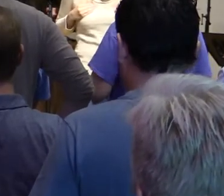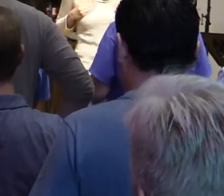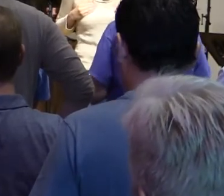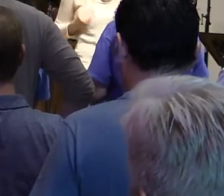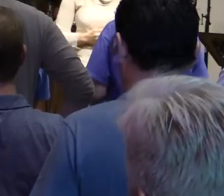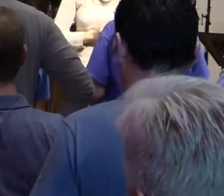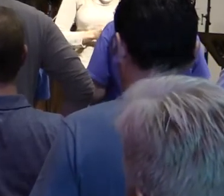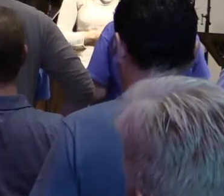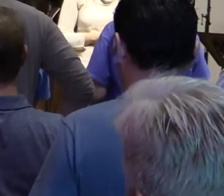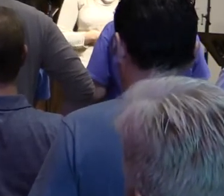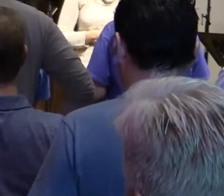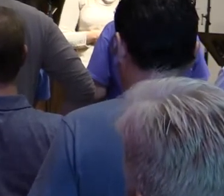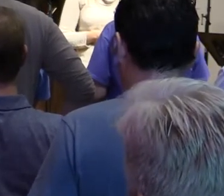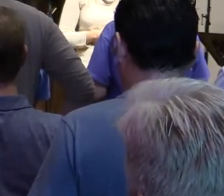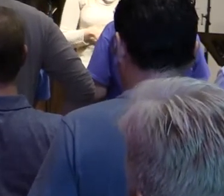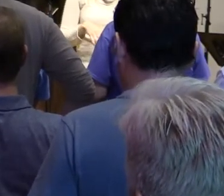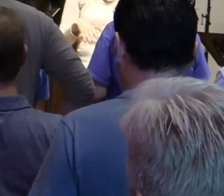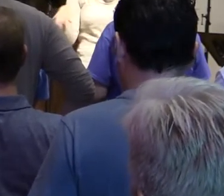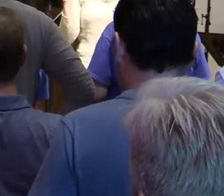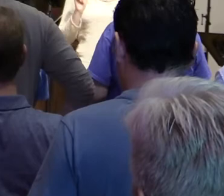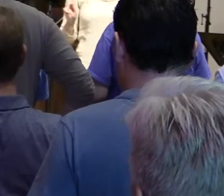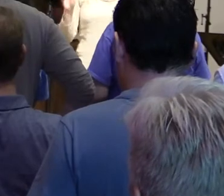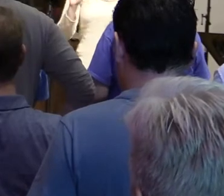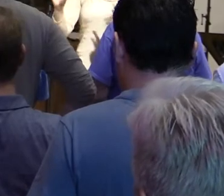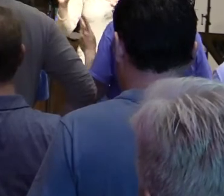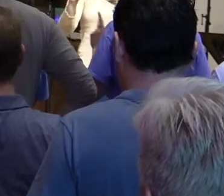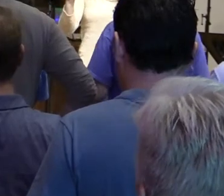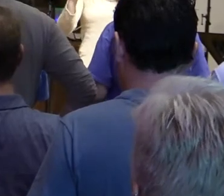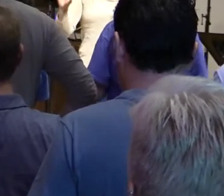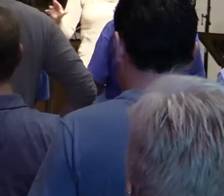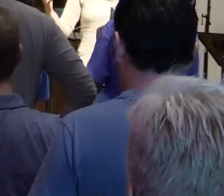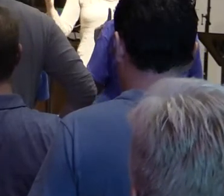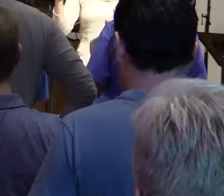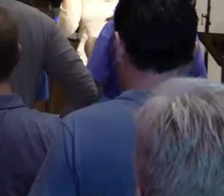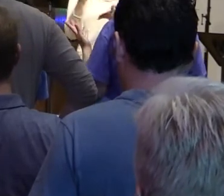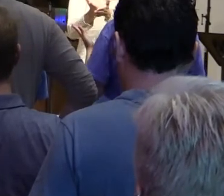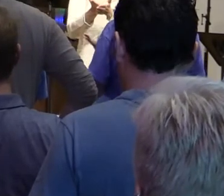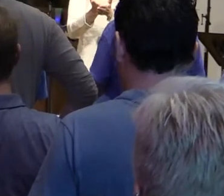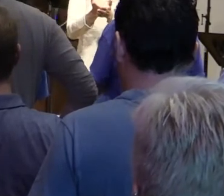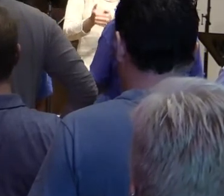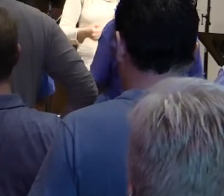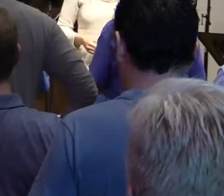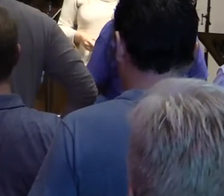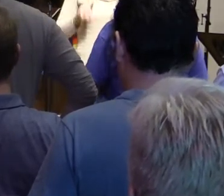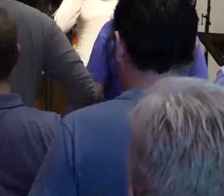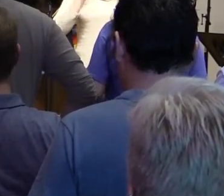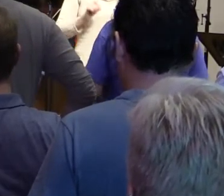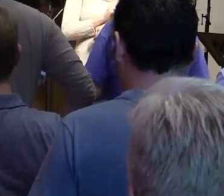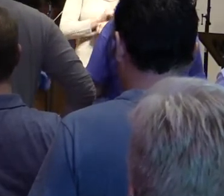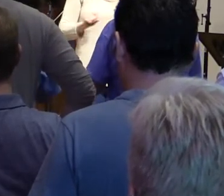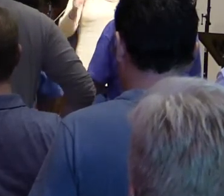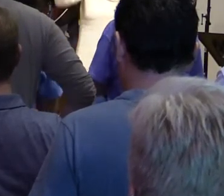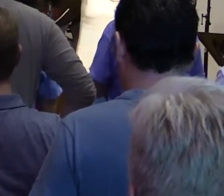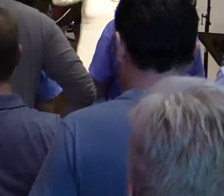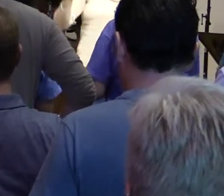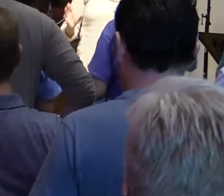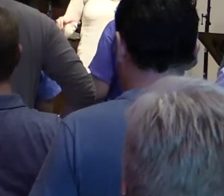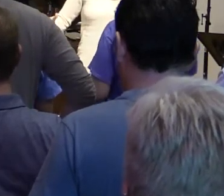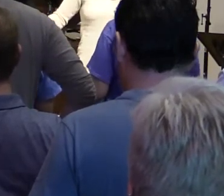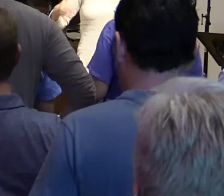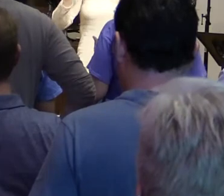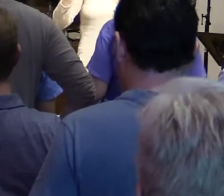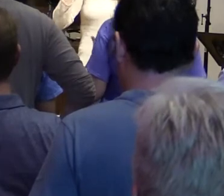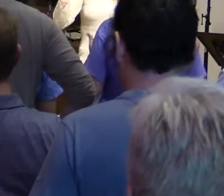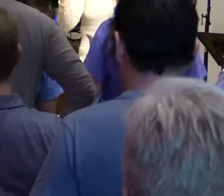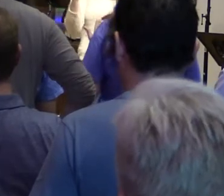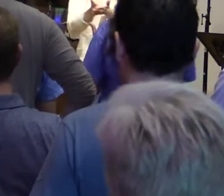God. And all the people said amen. Whoa, and all the people